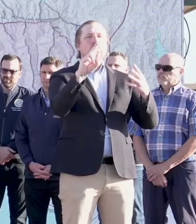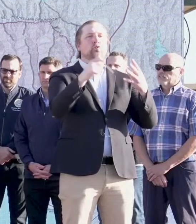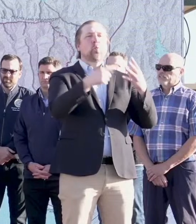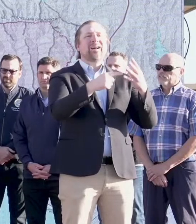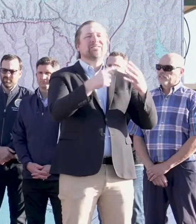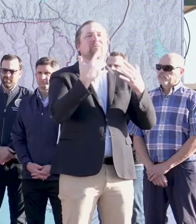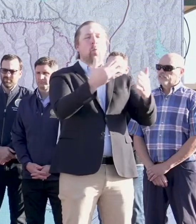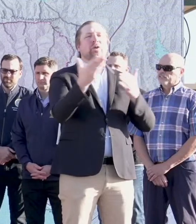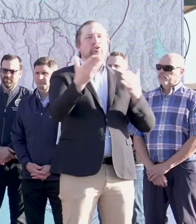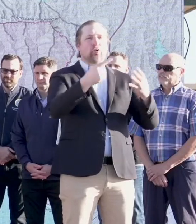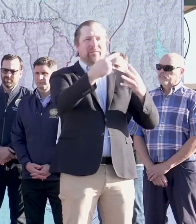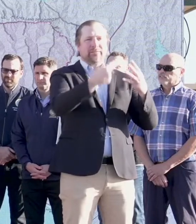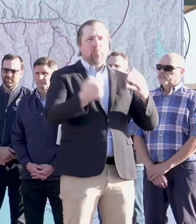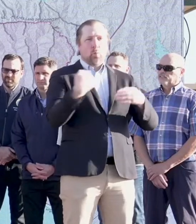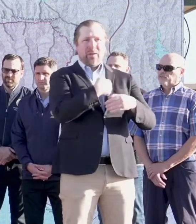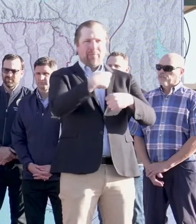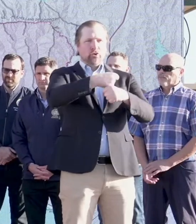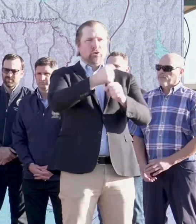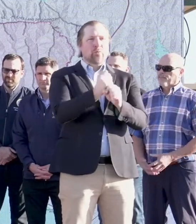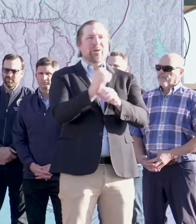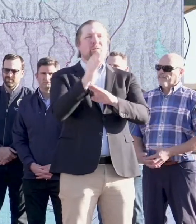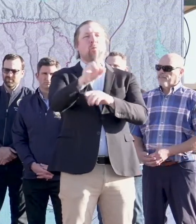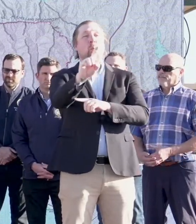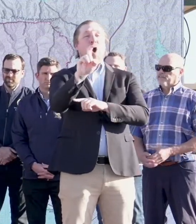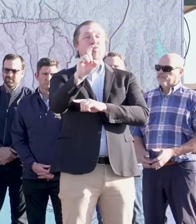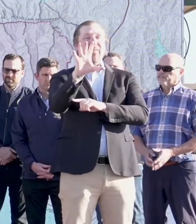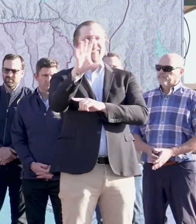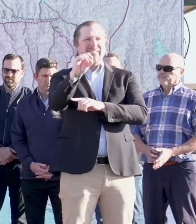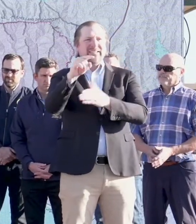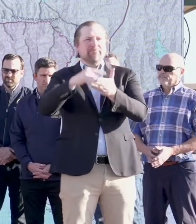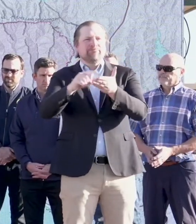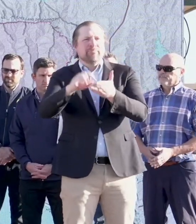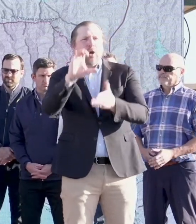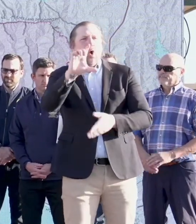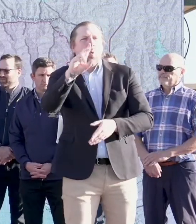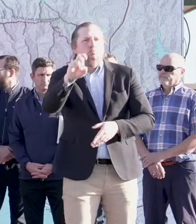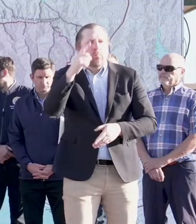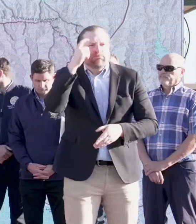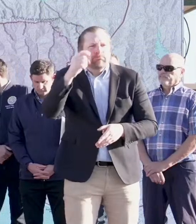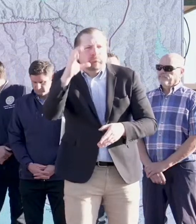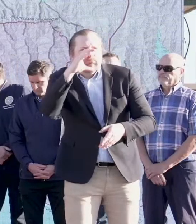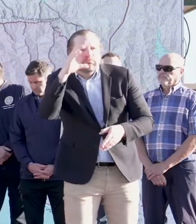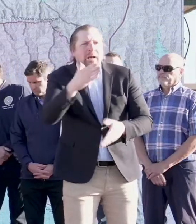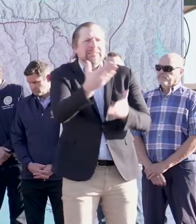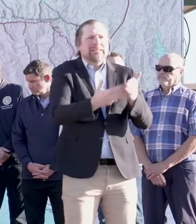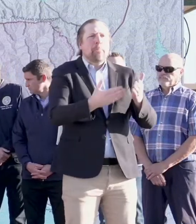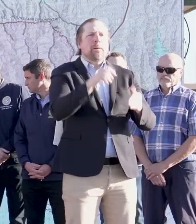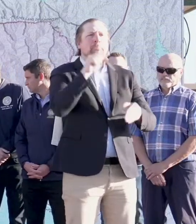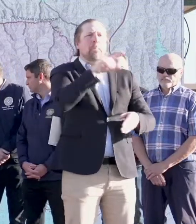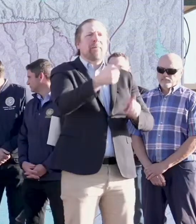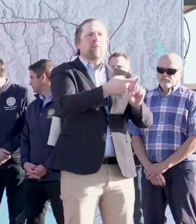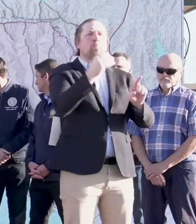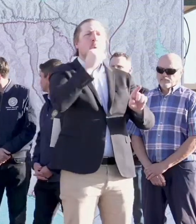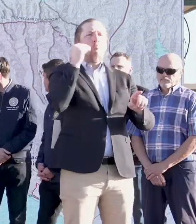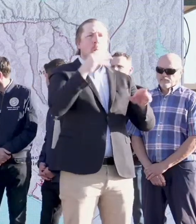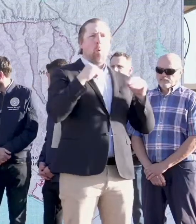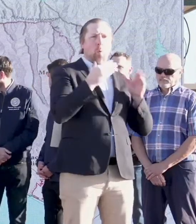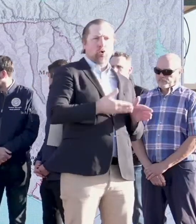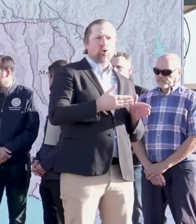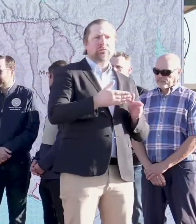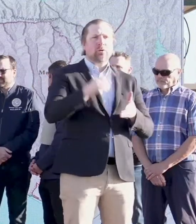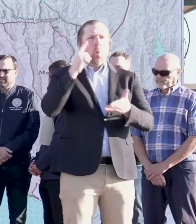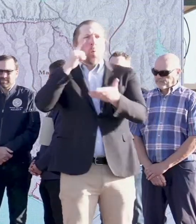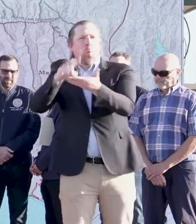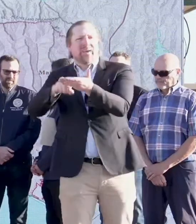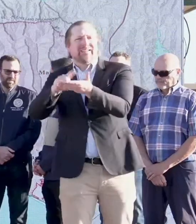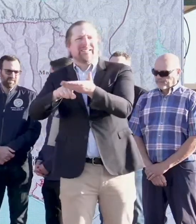have generated more than 150 leads. Some of these leads have come from homeowners, witnesses, and